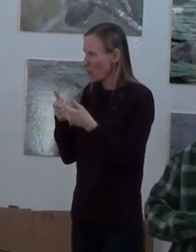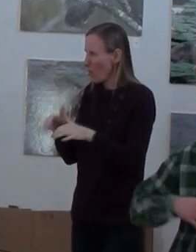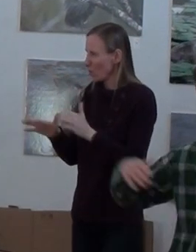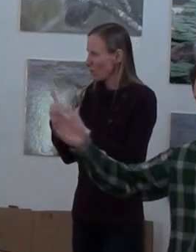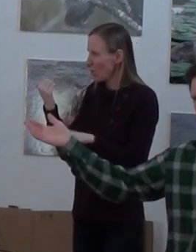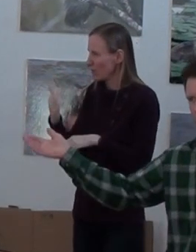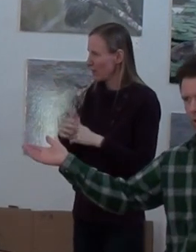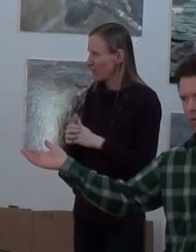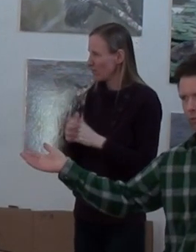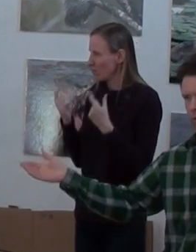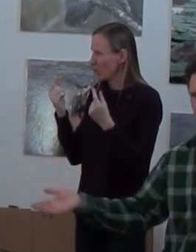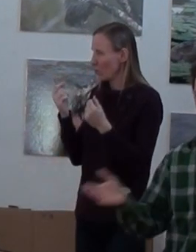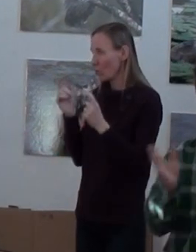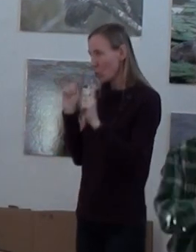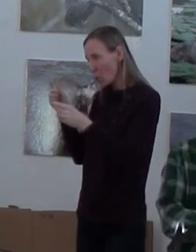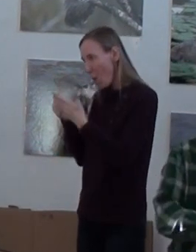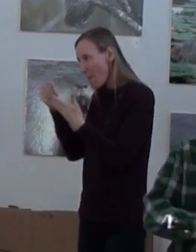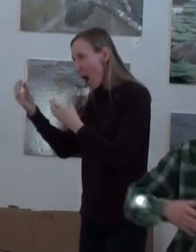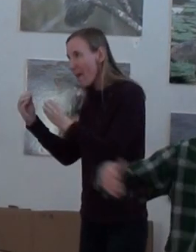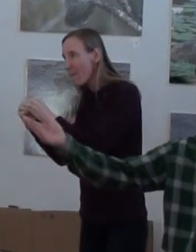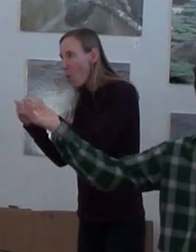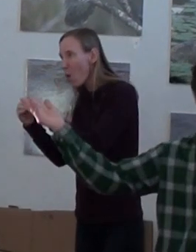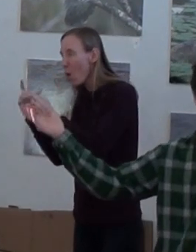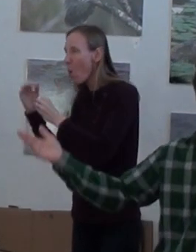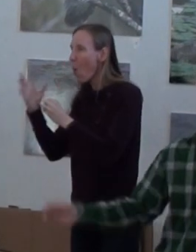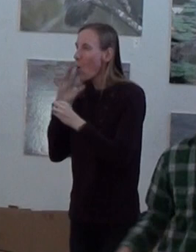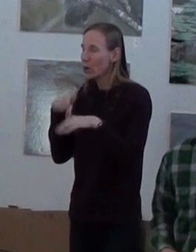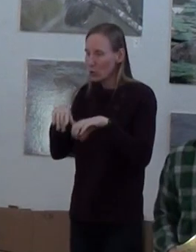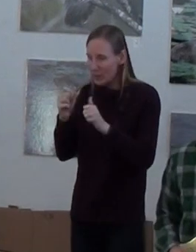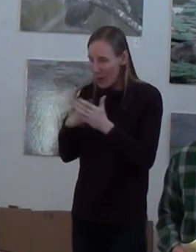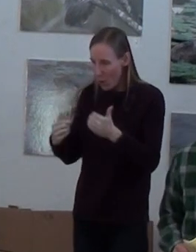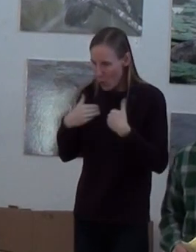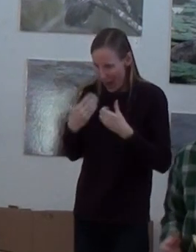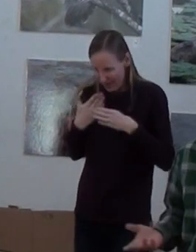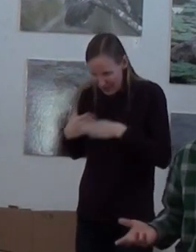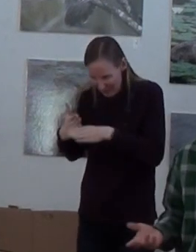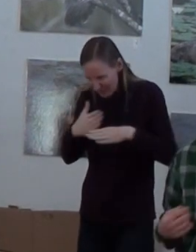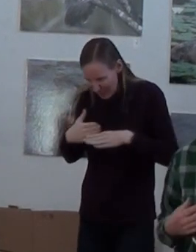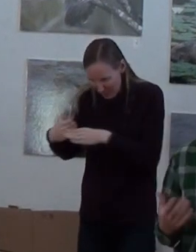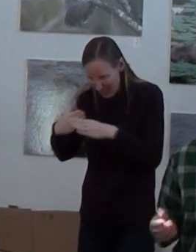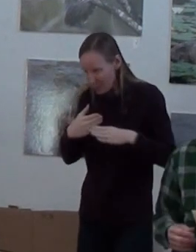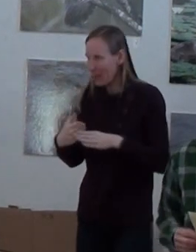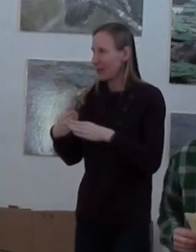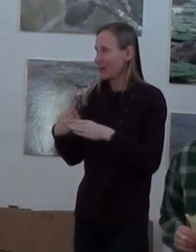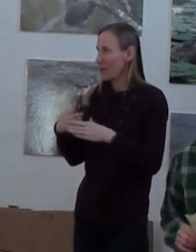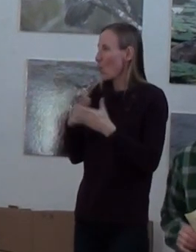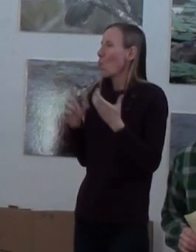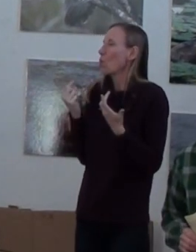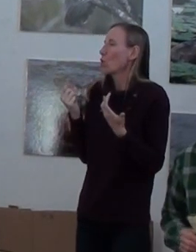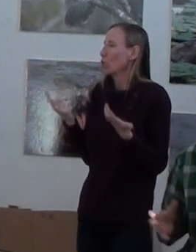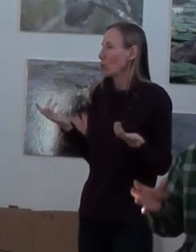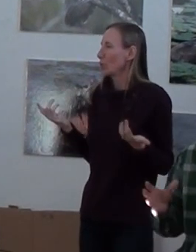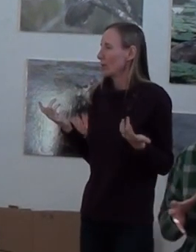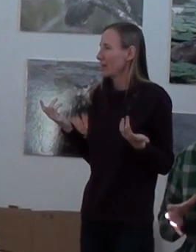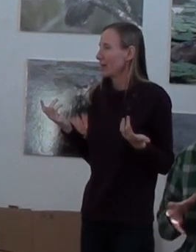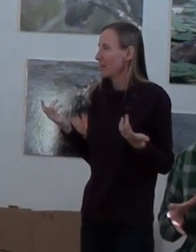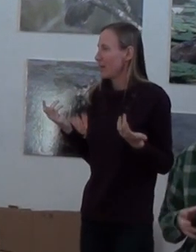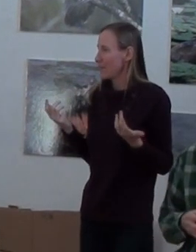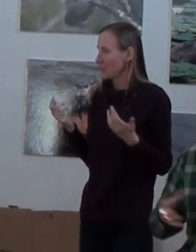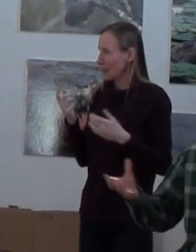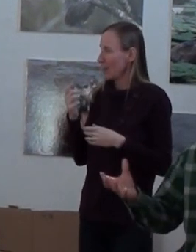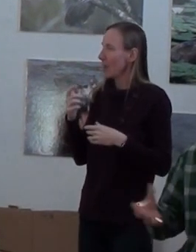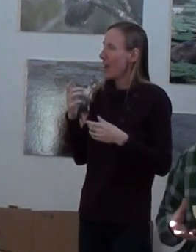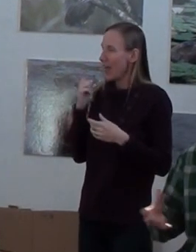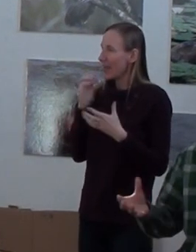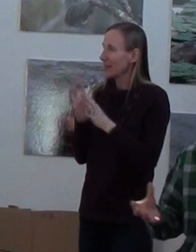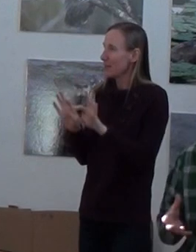You go buy more from someone else, or do you take what you do have and make much with them? That's what makes, in my opinion, what makes a good, someone who can take something they have